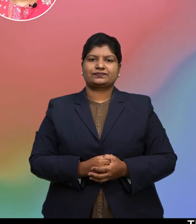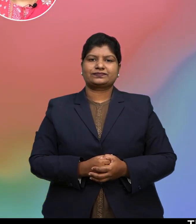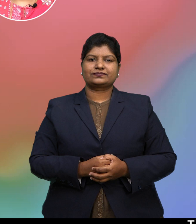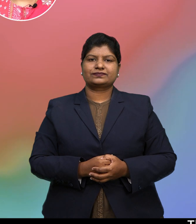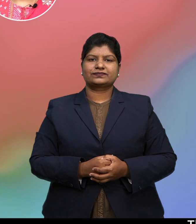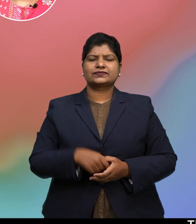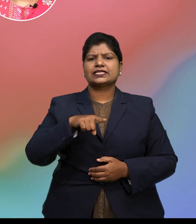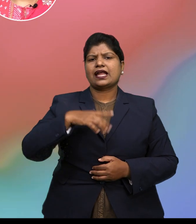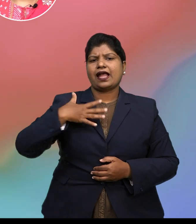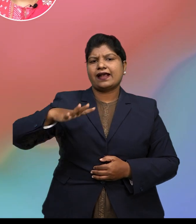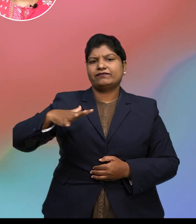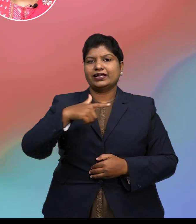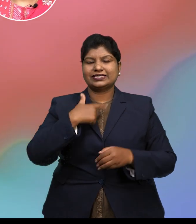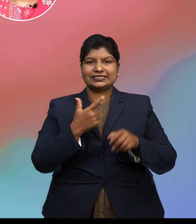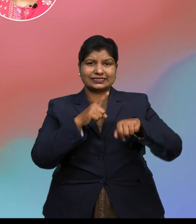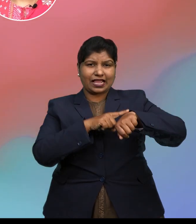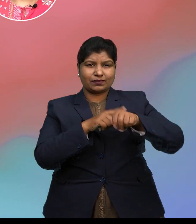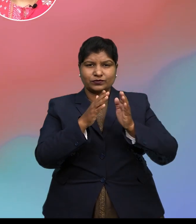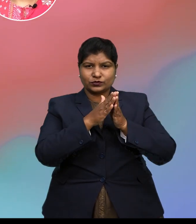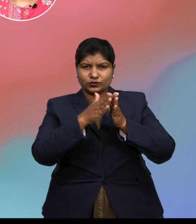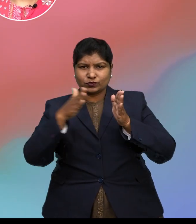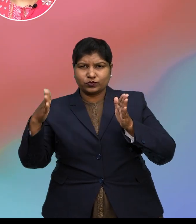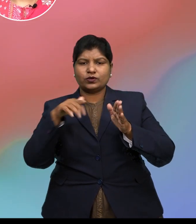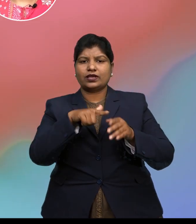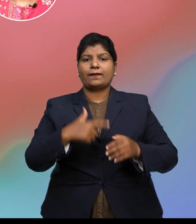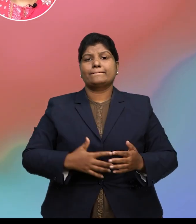The average length of pregnancy